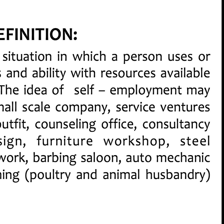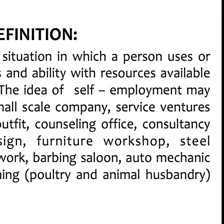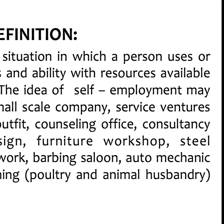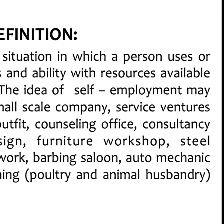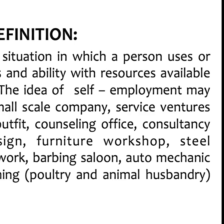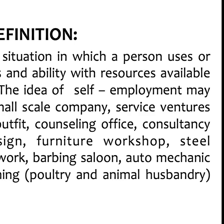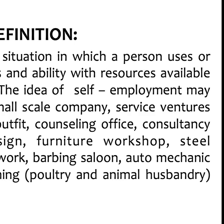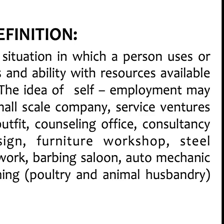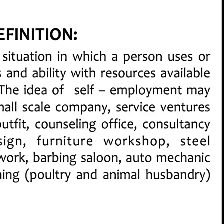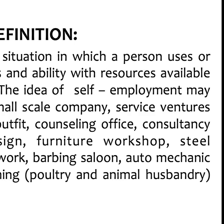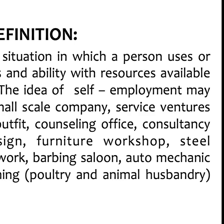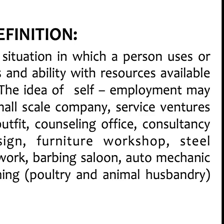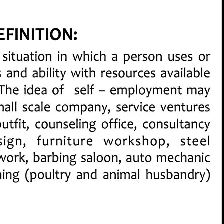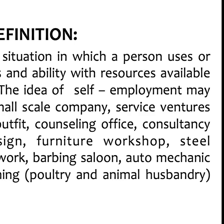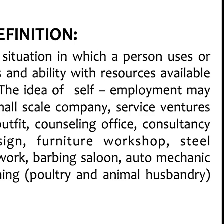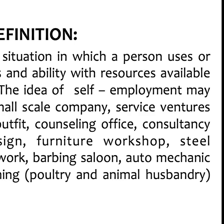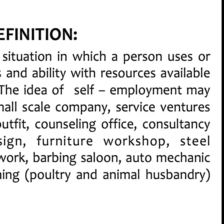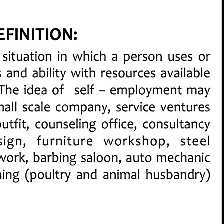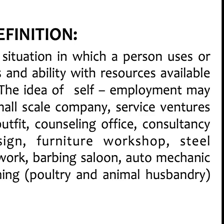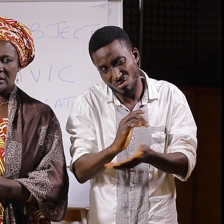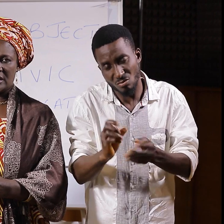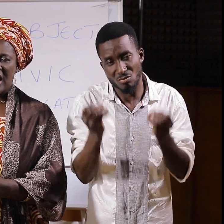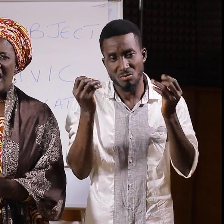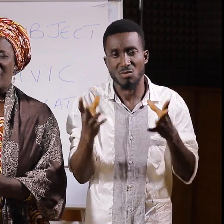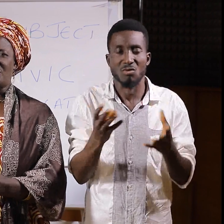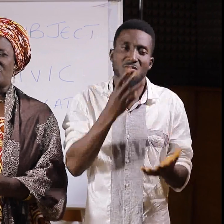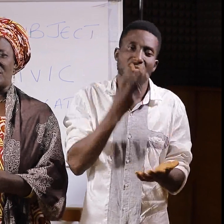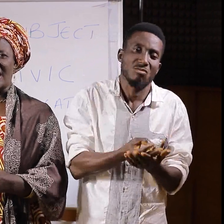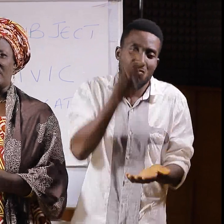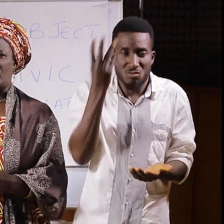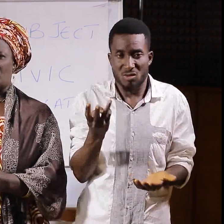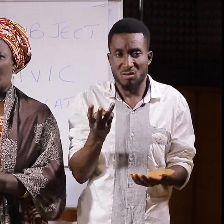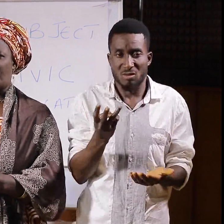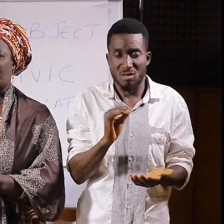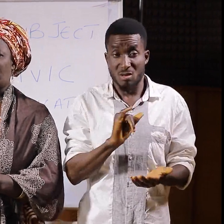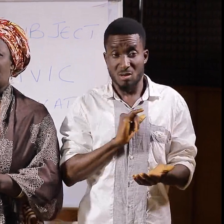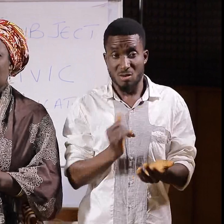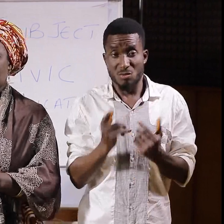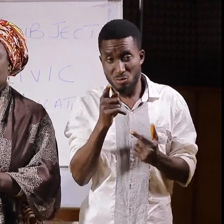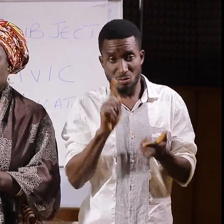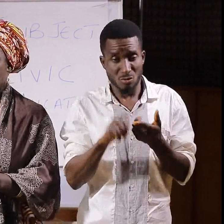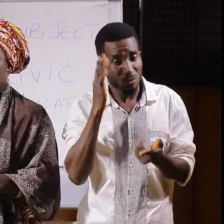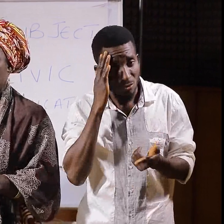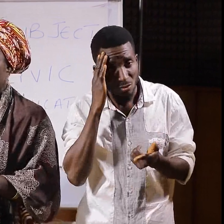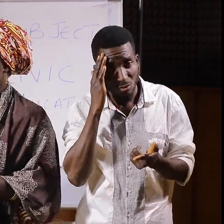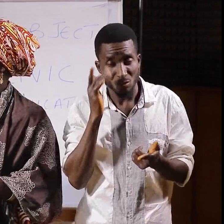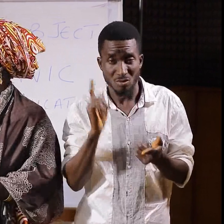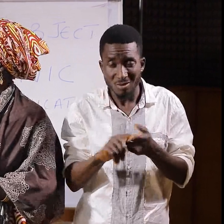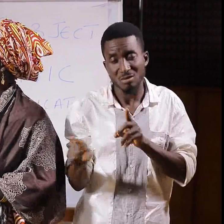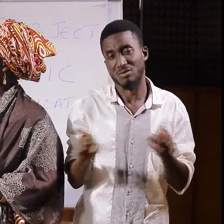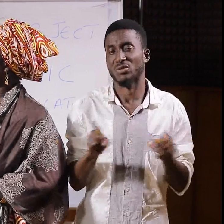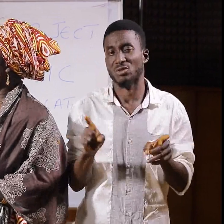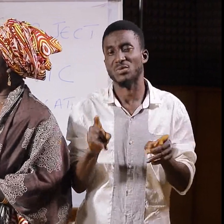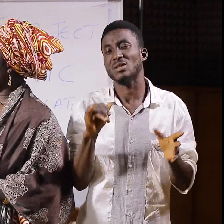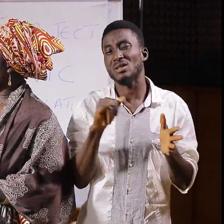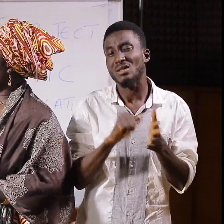resources available to create more wealth. I want you to take note of this definition.